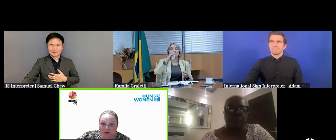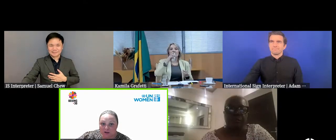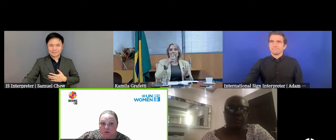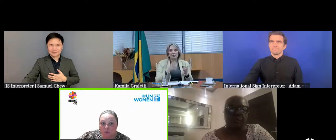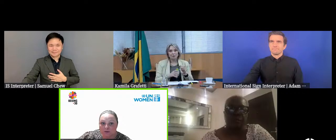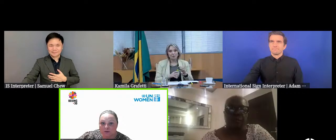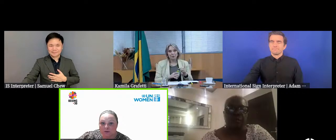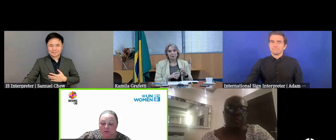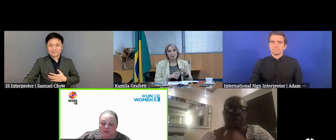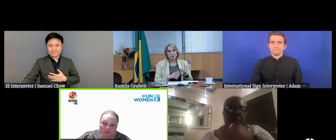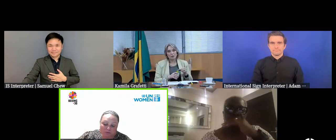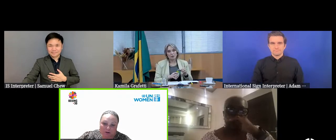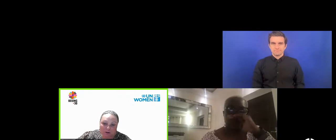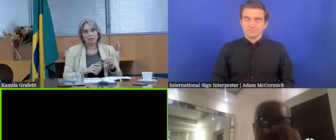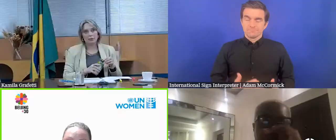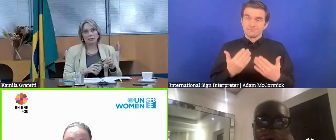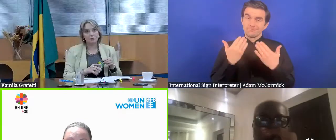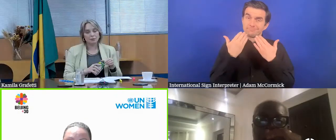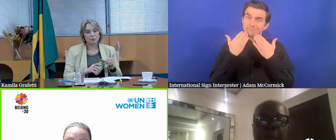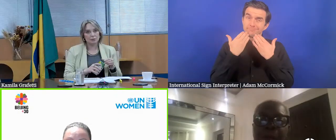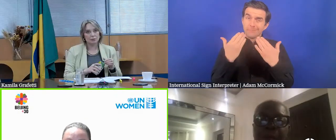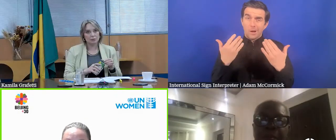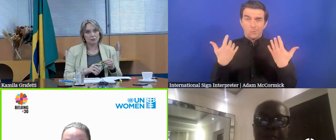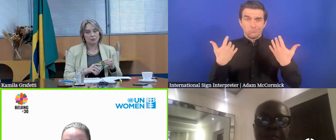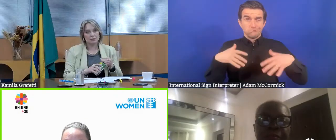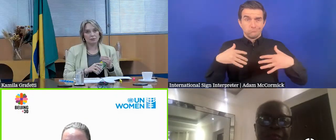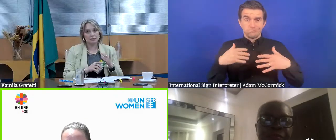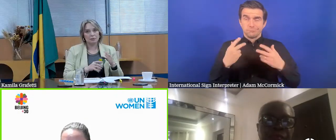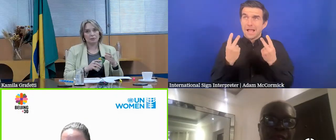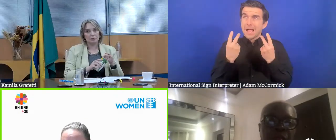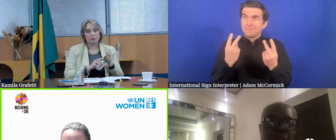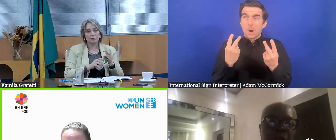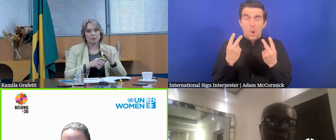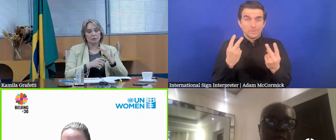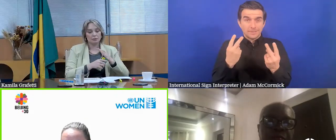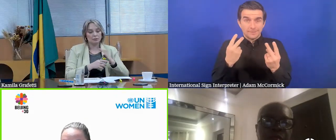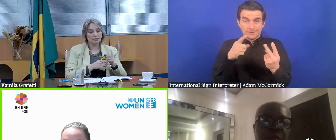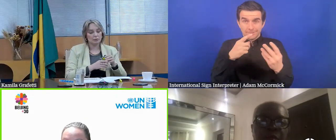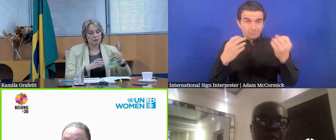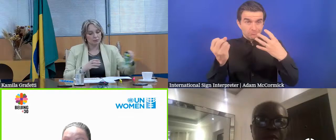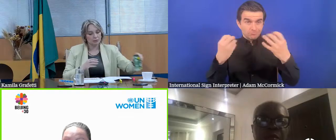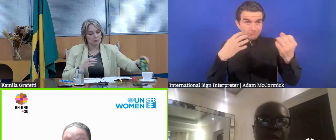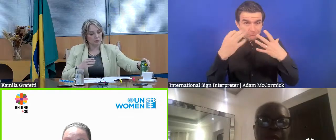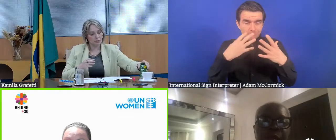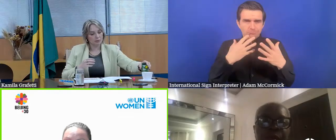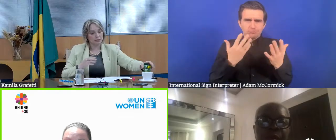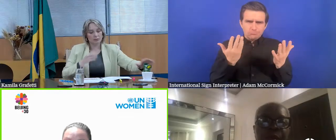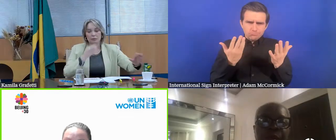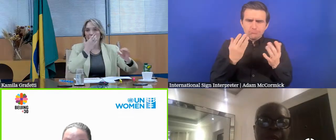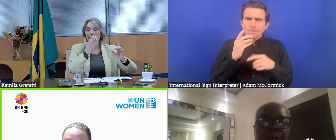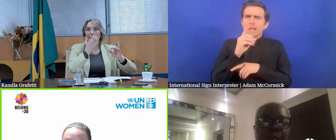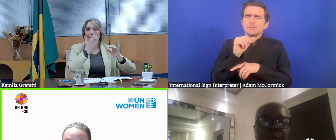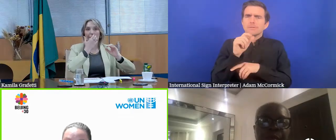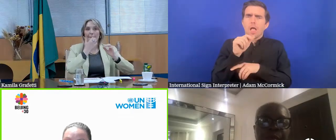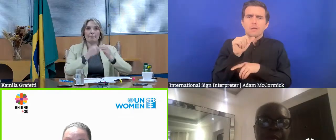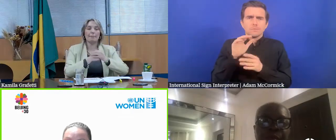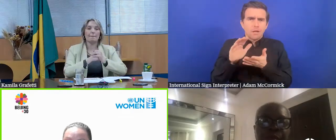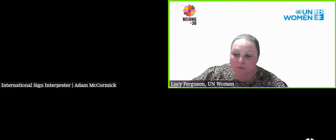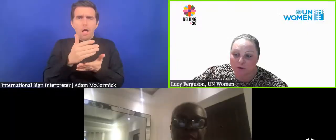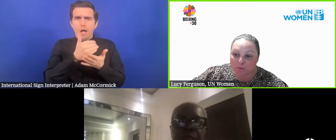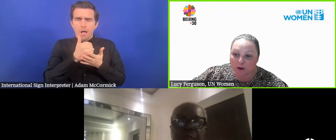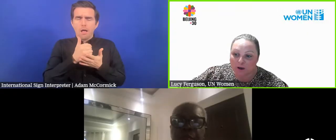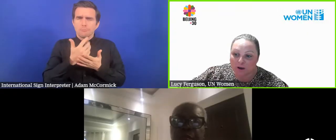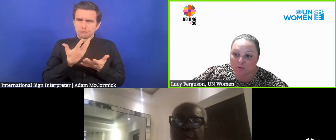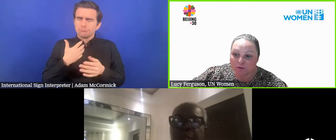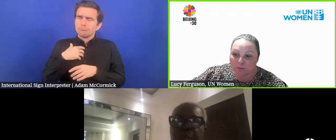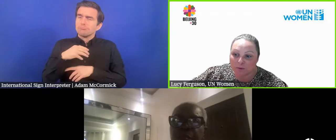question, and you also just a very brief response on what do you think is the most important data to have. You also have another question